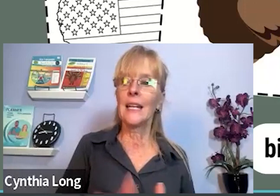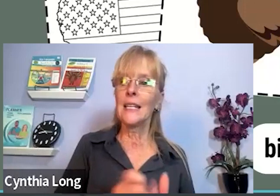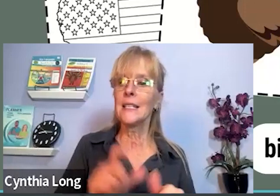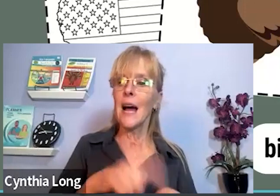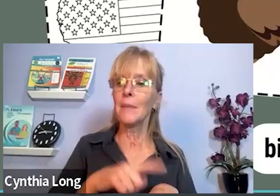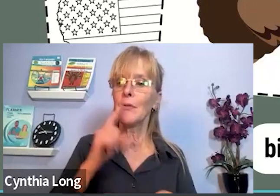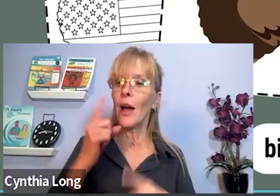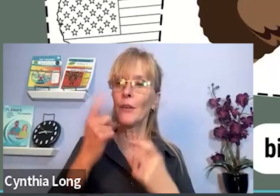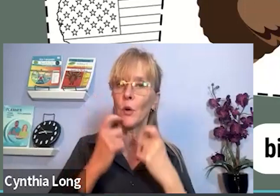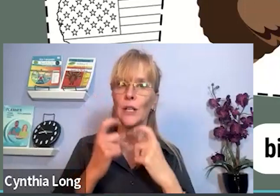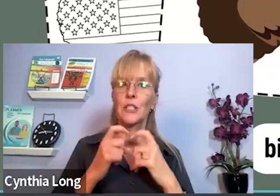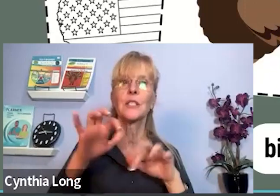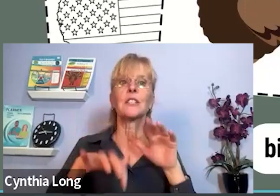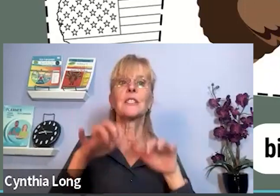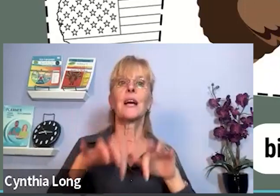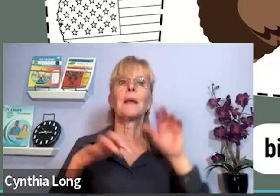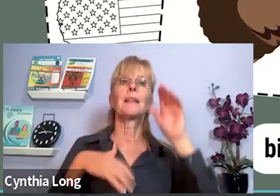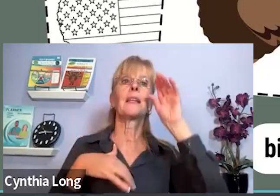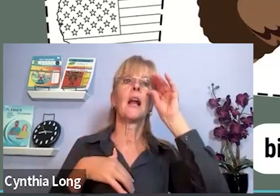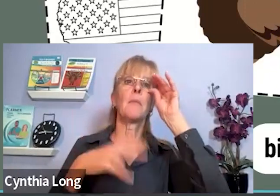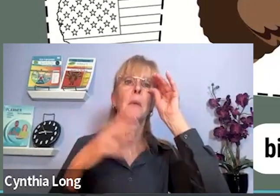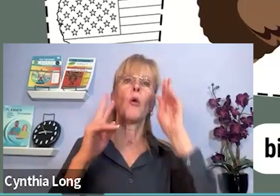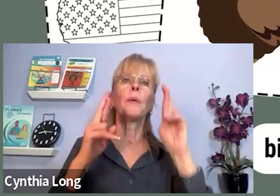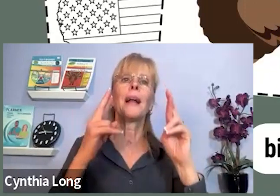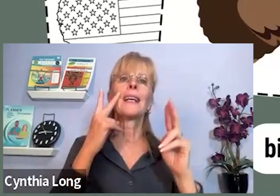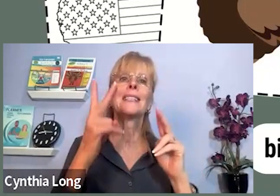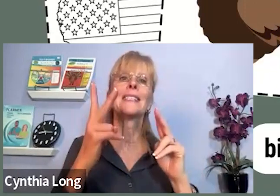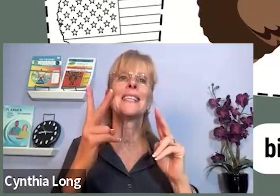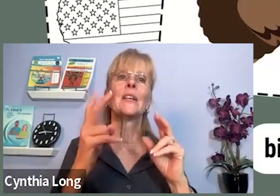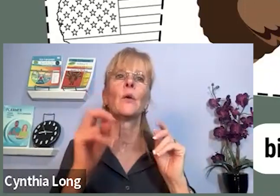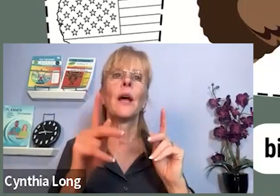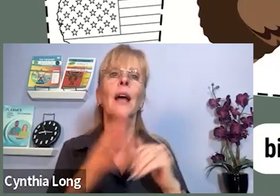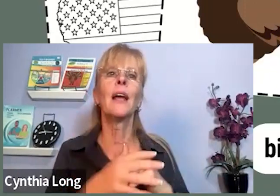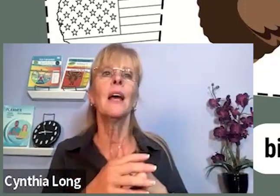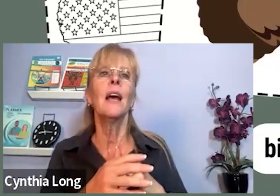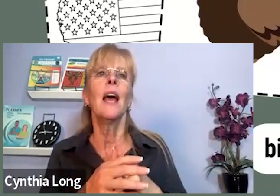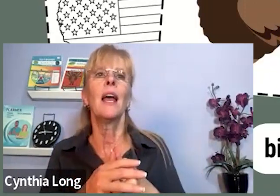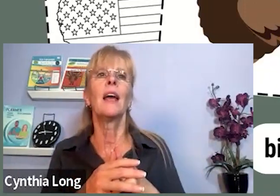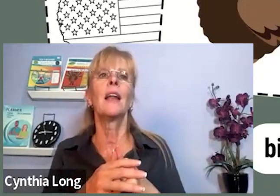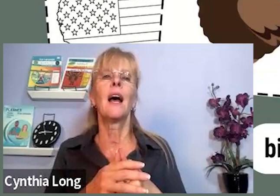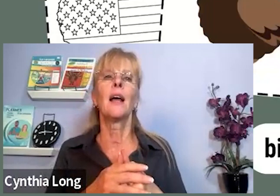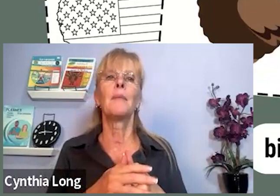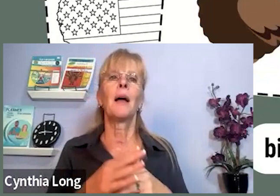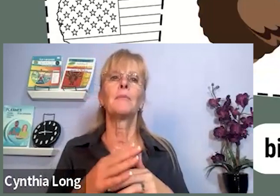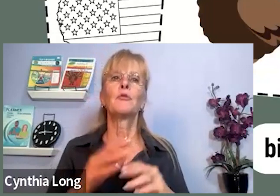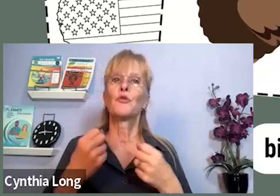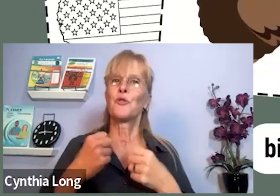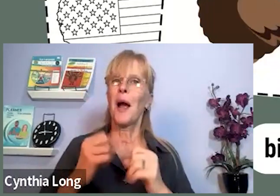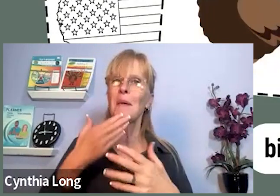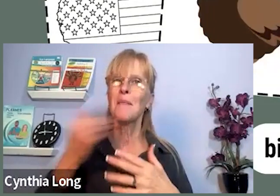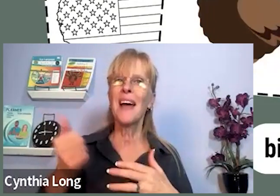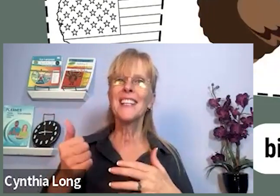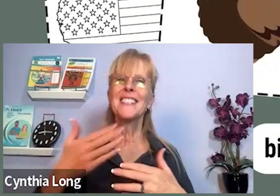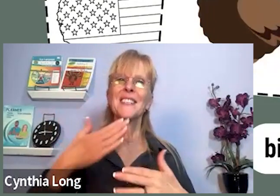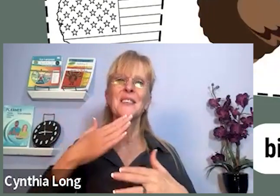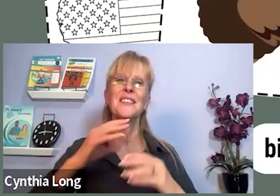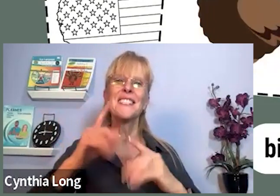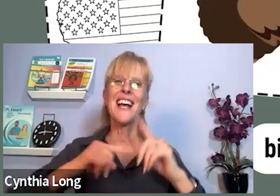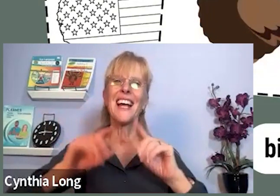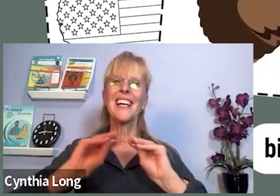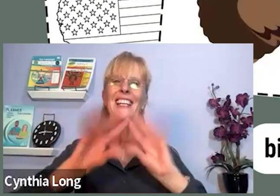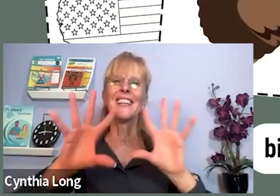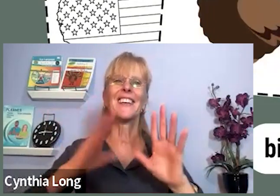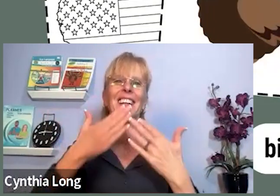And at any time, if you have a question, just type that in. I'm hoping I can see it, okay? And I'm trying my best